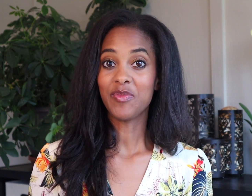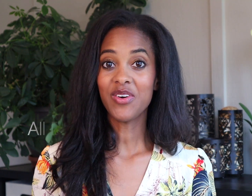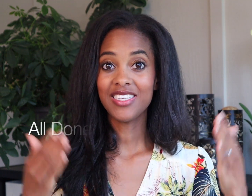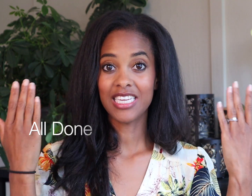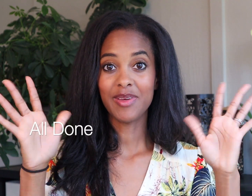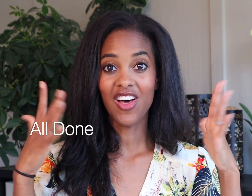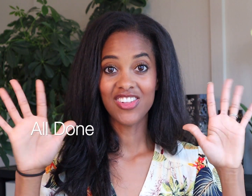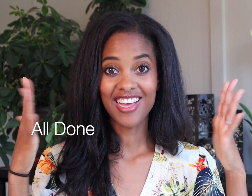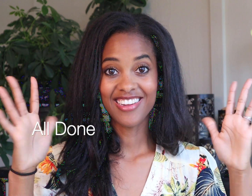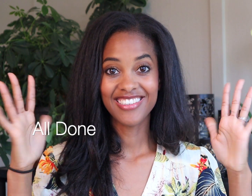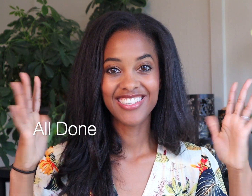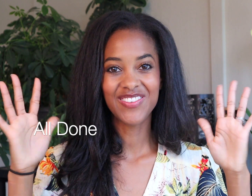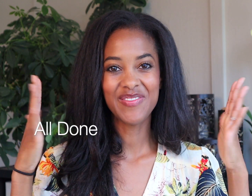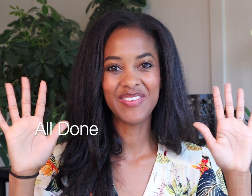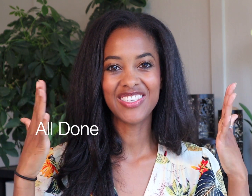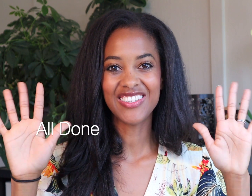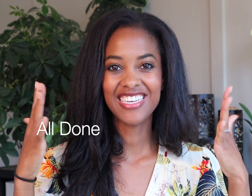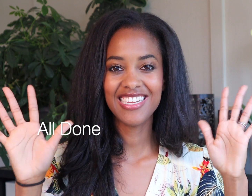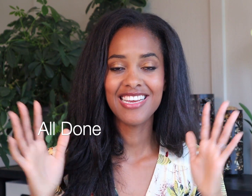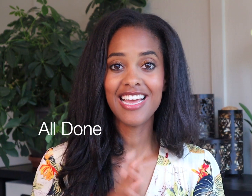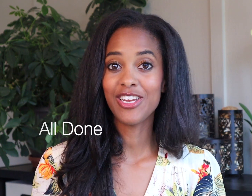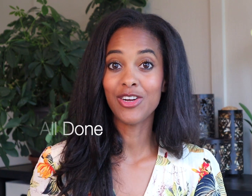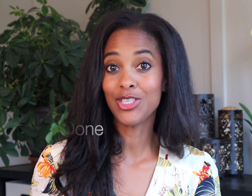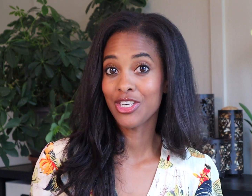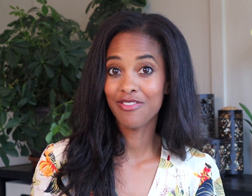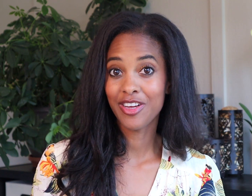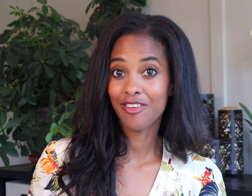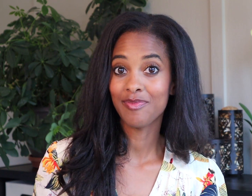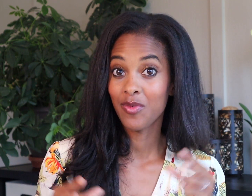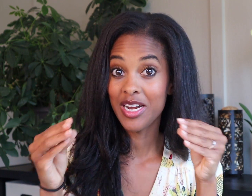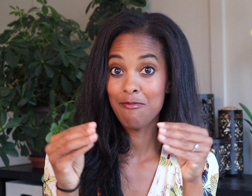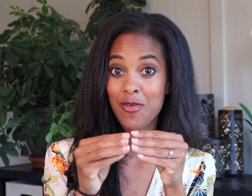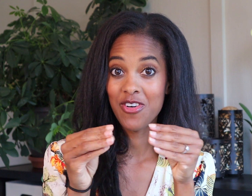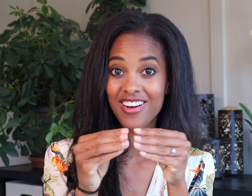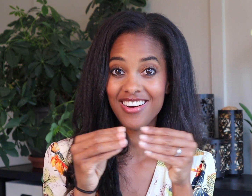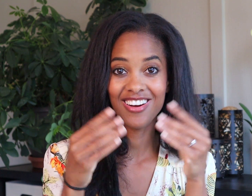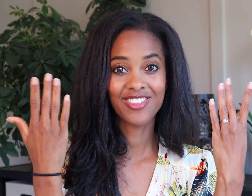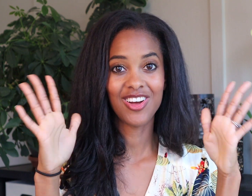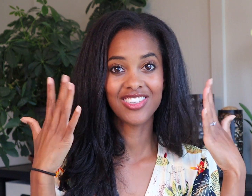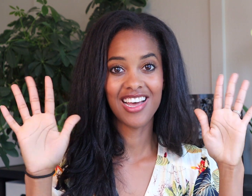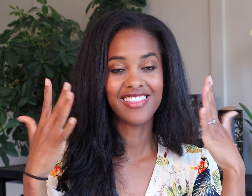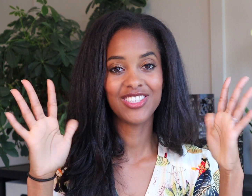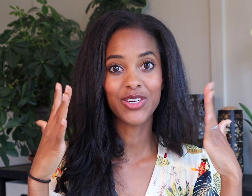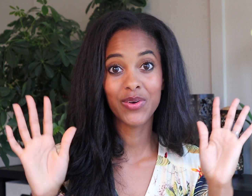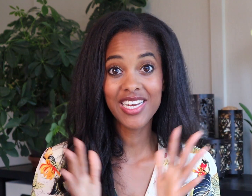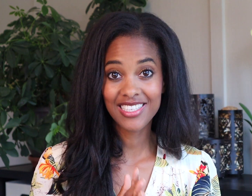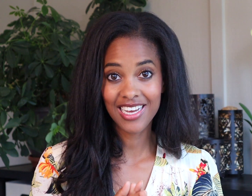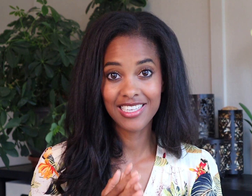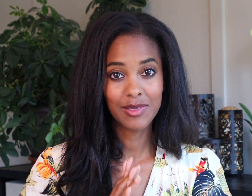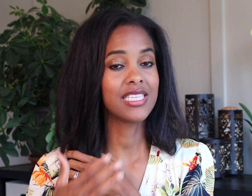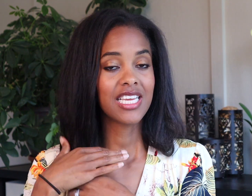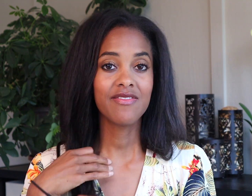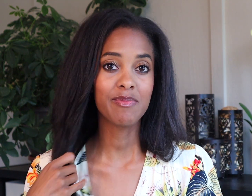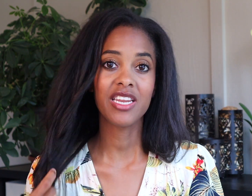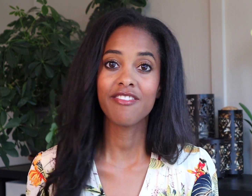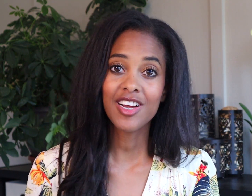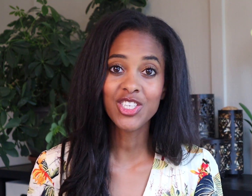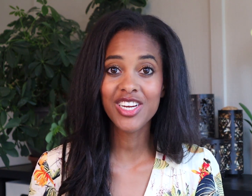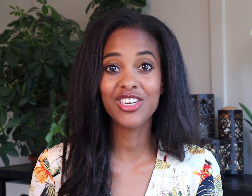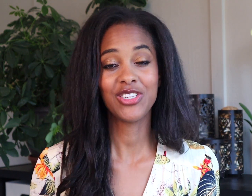more, it's gonna be all done. So when baby starts eating and you're not sure if they're wanting more or if they're all done, these are great signs. Instead of them getting frustrated or you